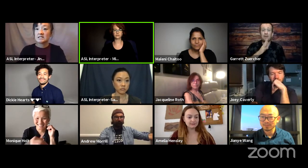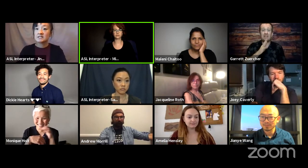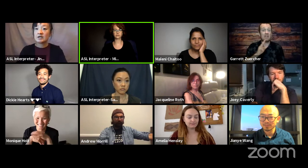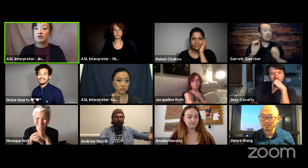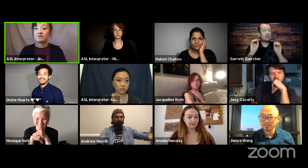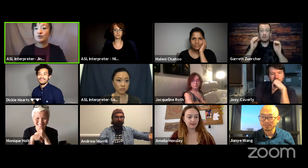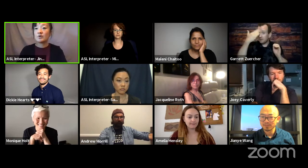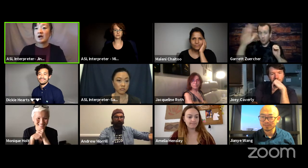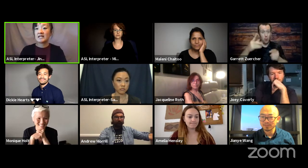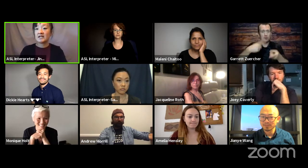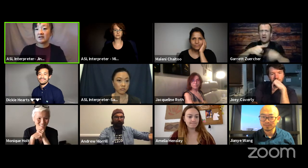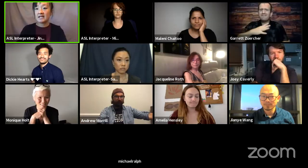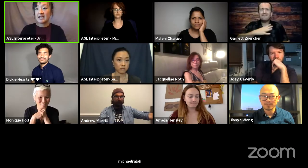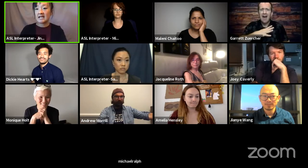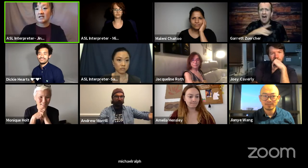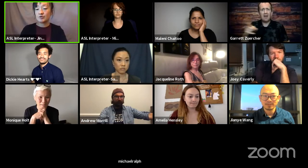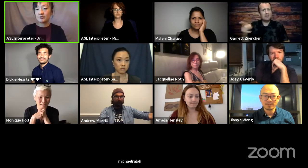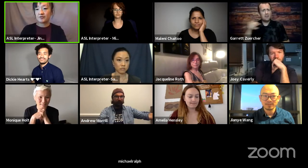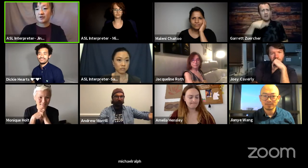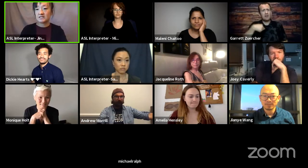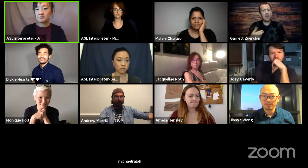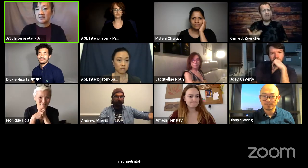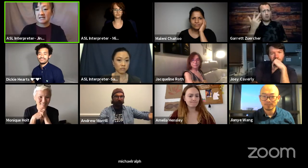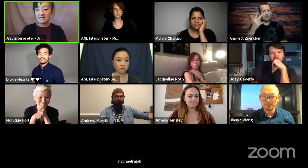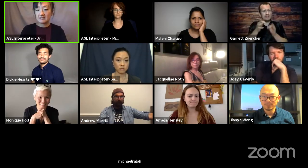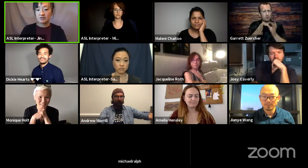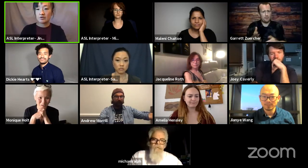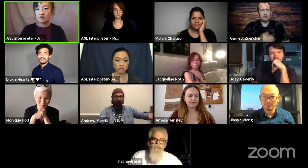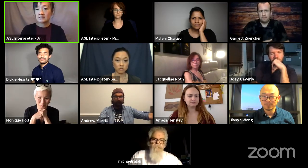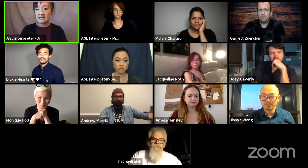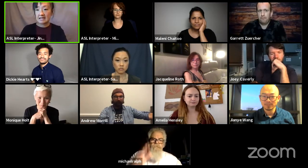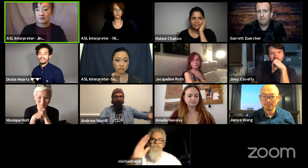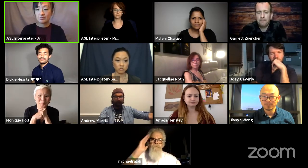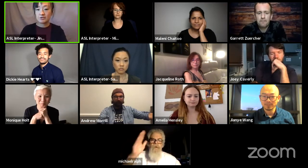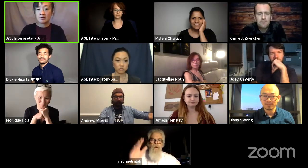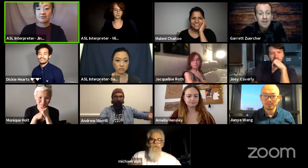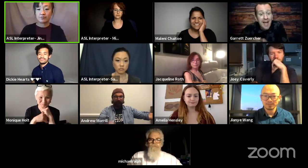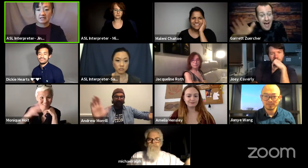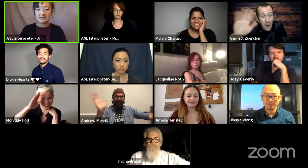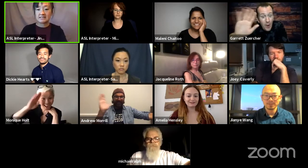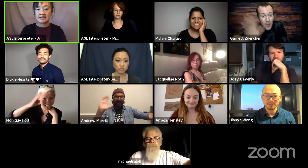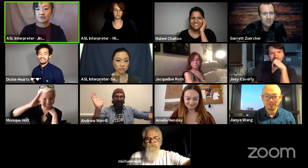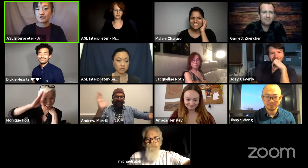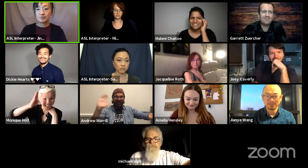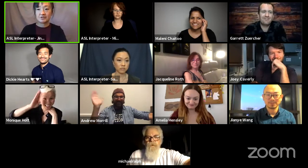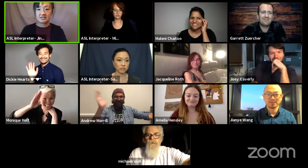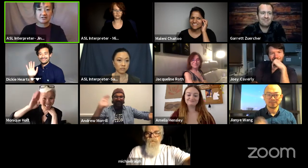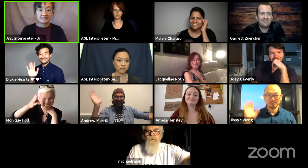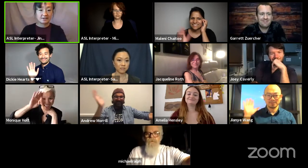So if you are hearing and you prefer to speak, you don't know sign language, we do have three sign language interpreters here. So